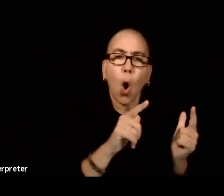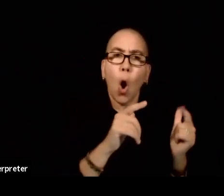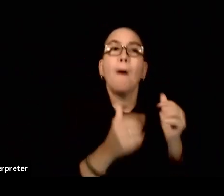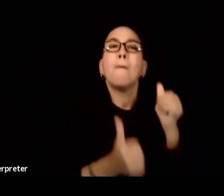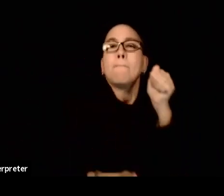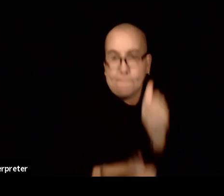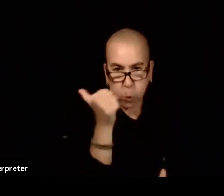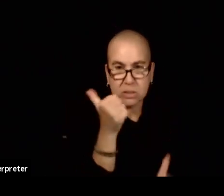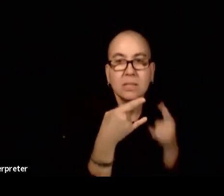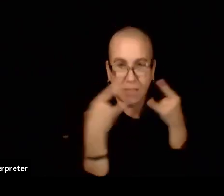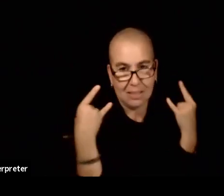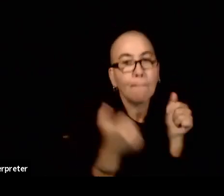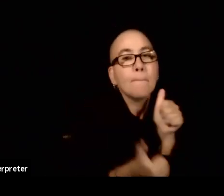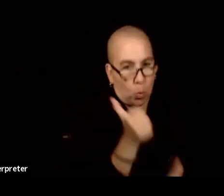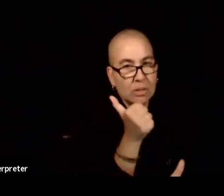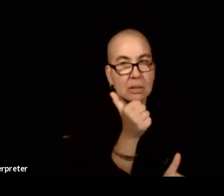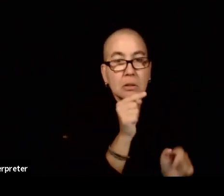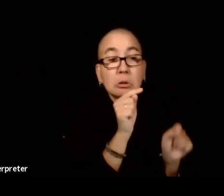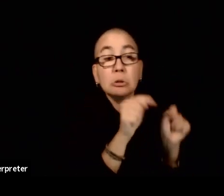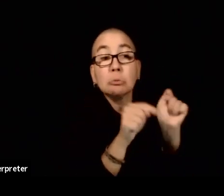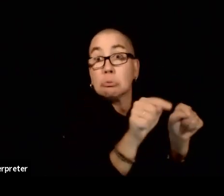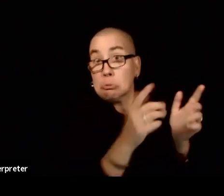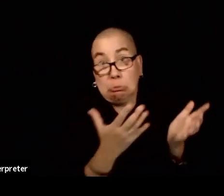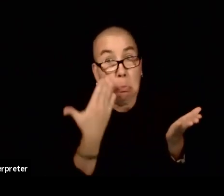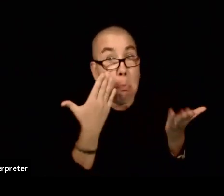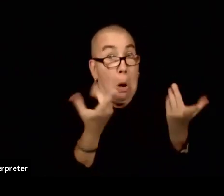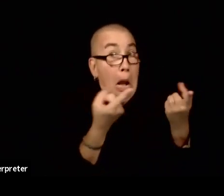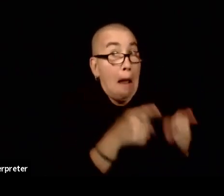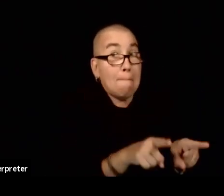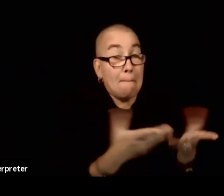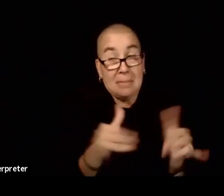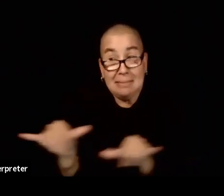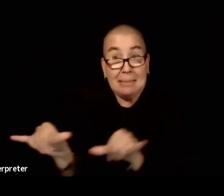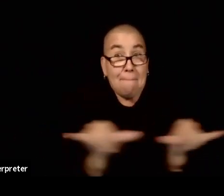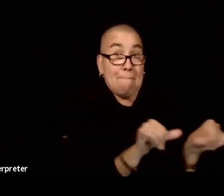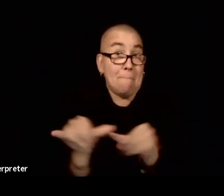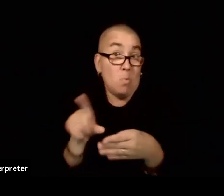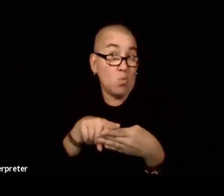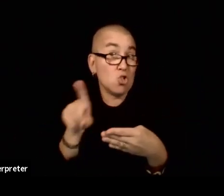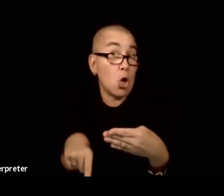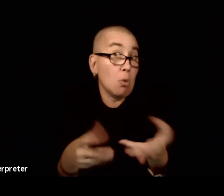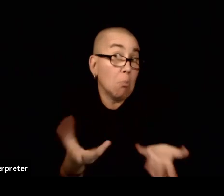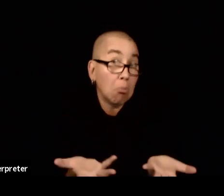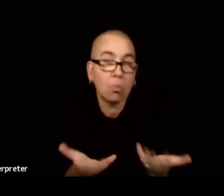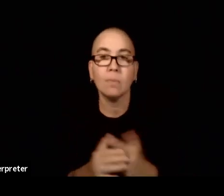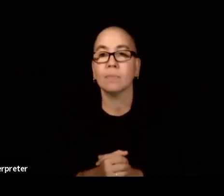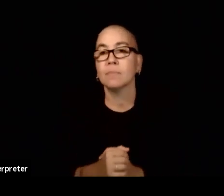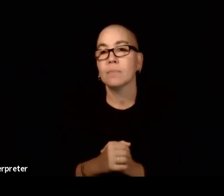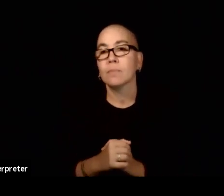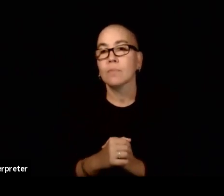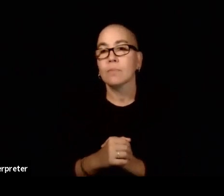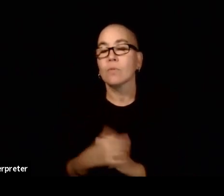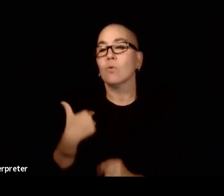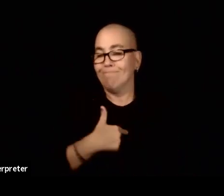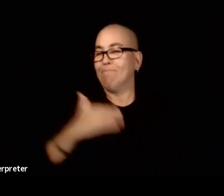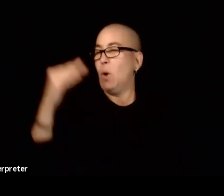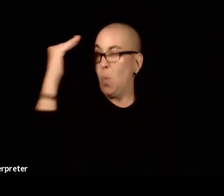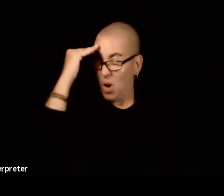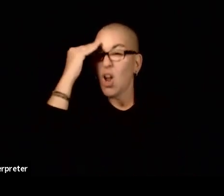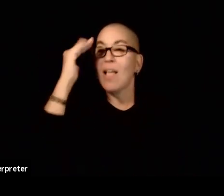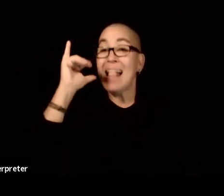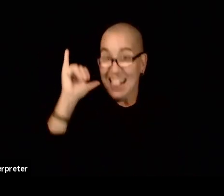out with this event. But as we indicated, we're now aware of an individual who attended who was infectious while they were